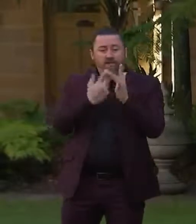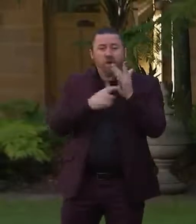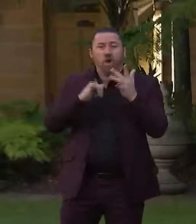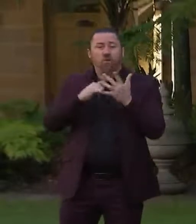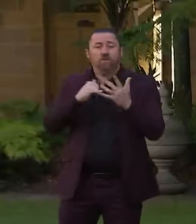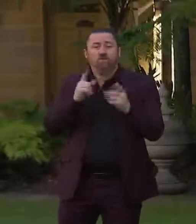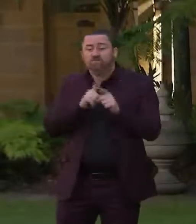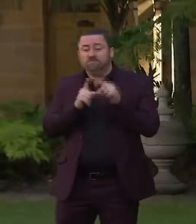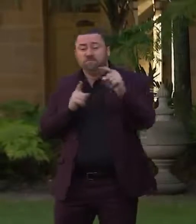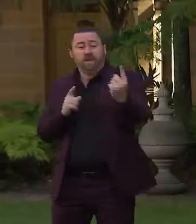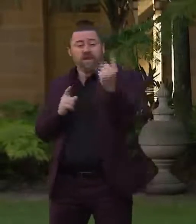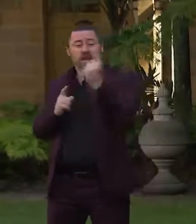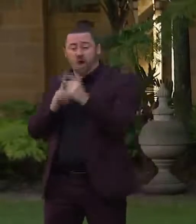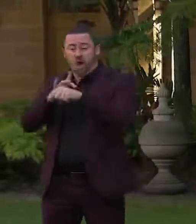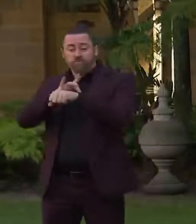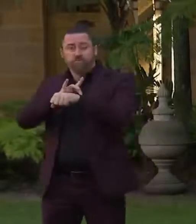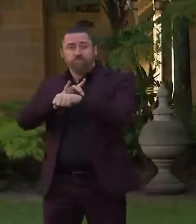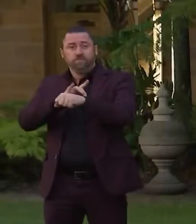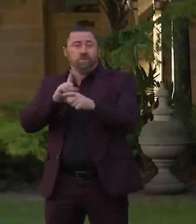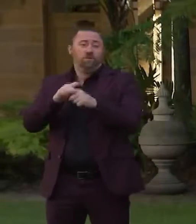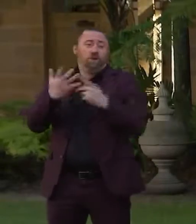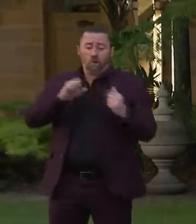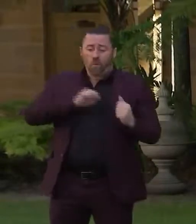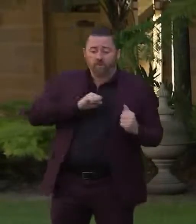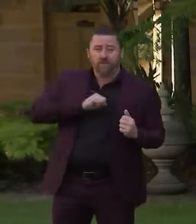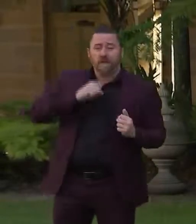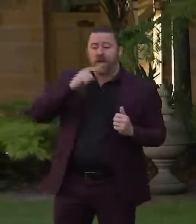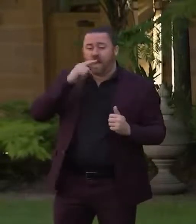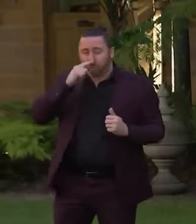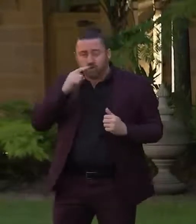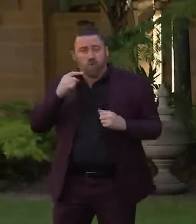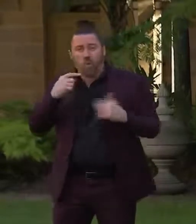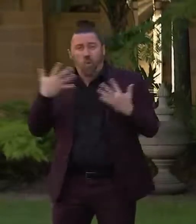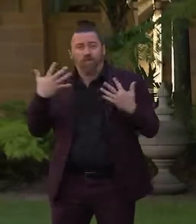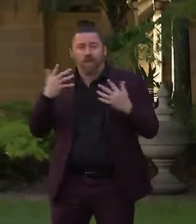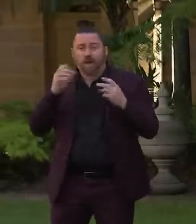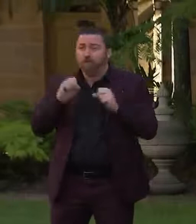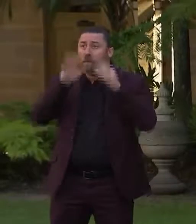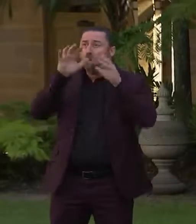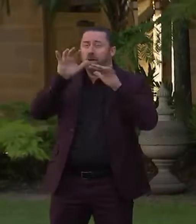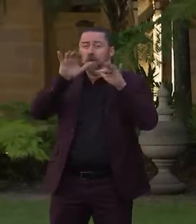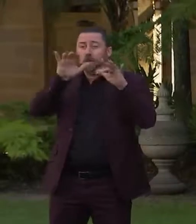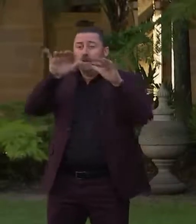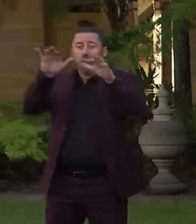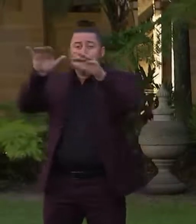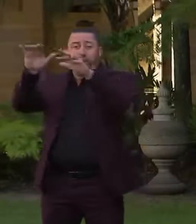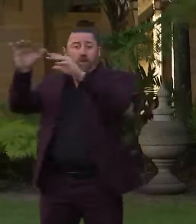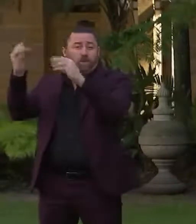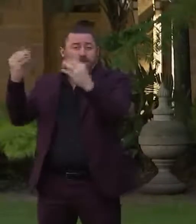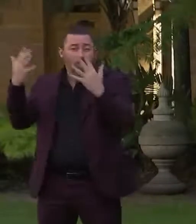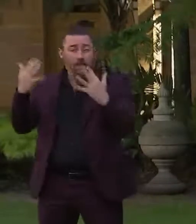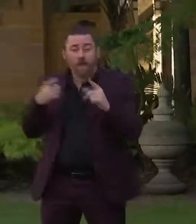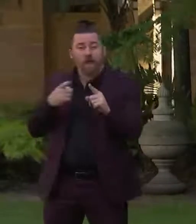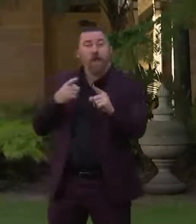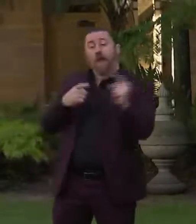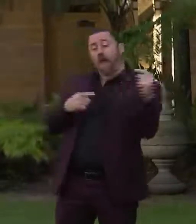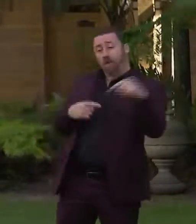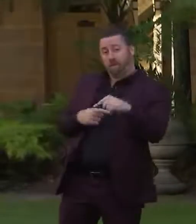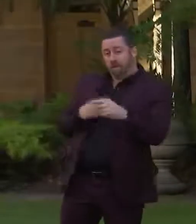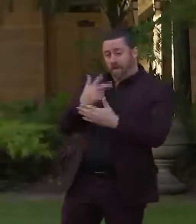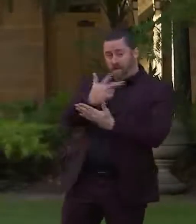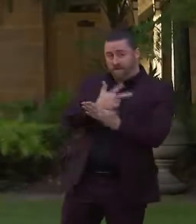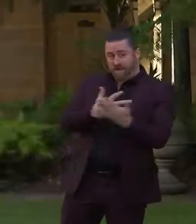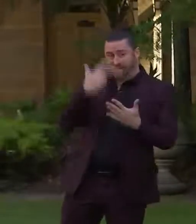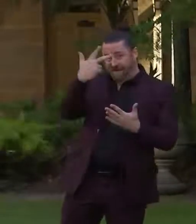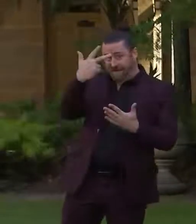virus when the person was admitted, because remember the person was admitted at 8:30 p.m. into that ward and that nurse came on shift at 10